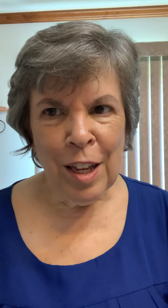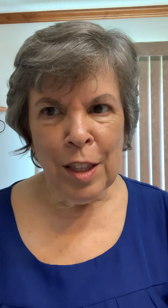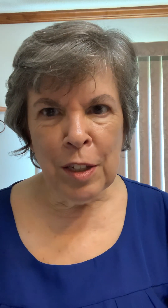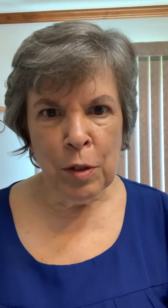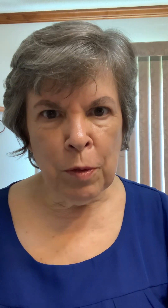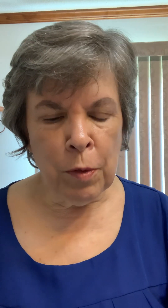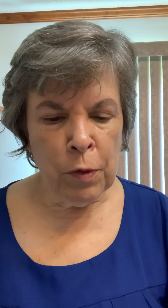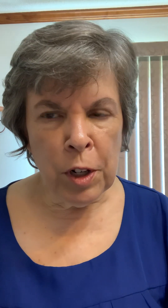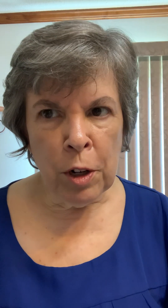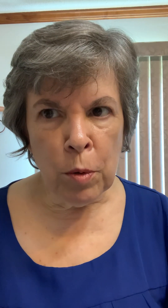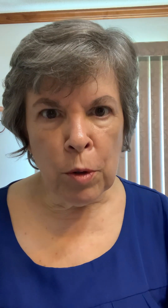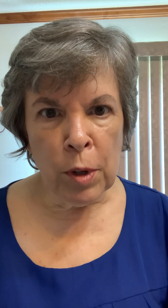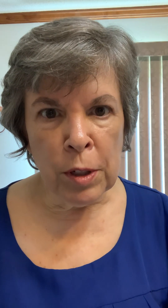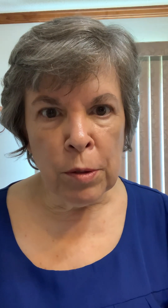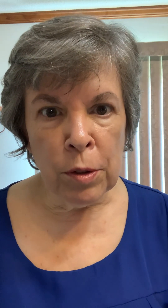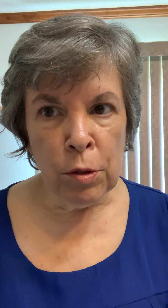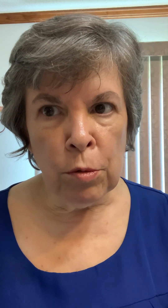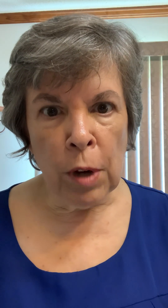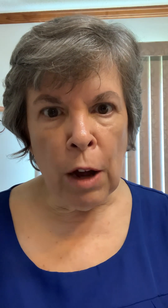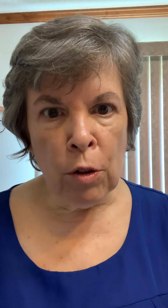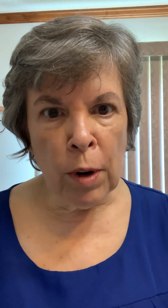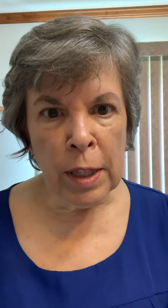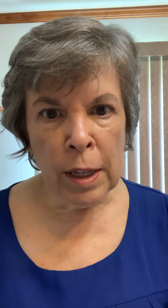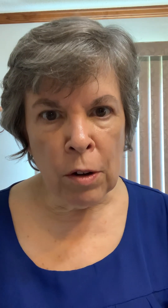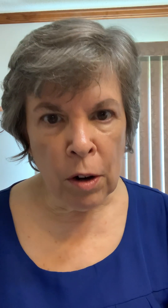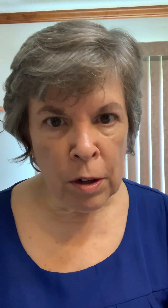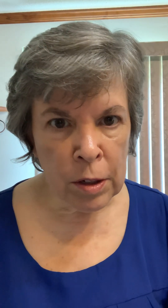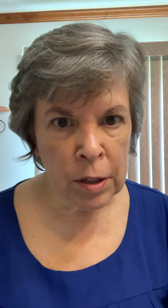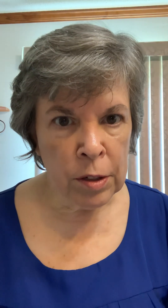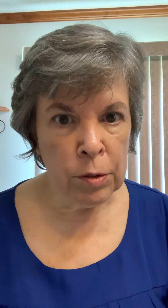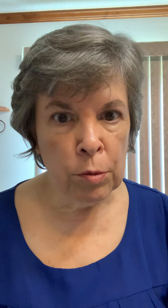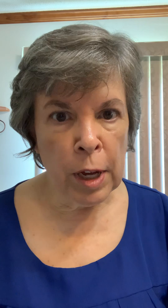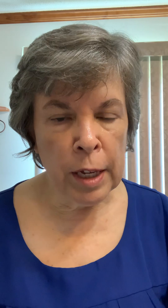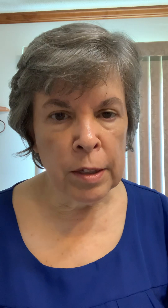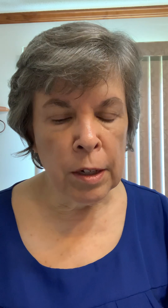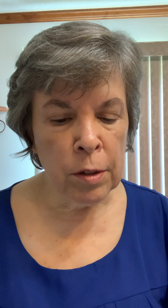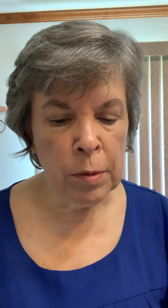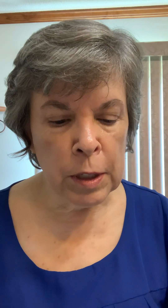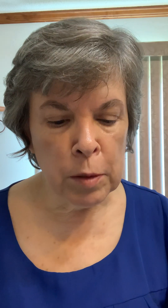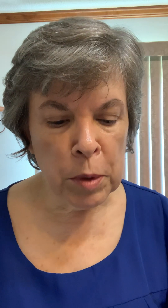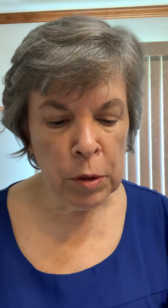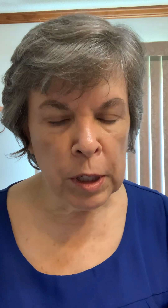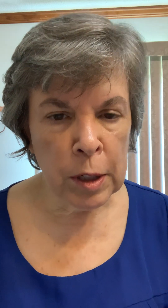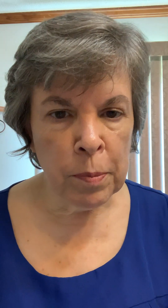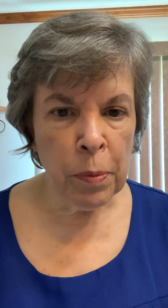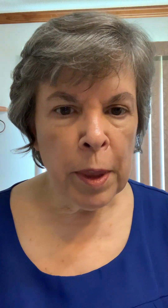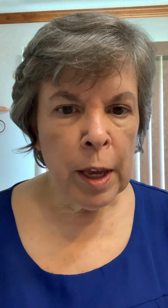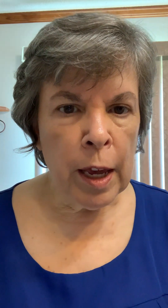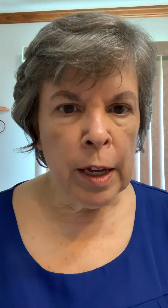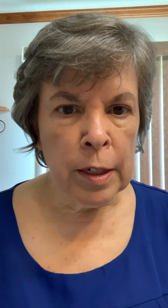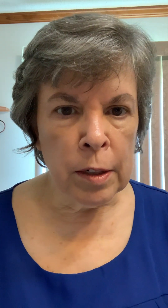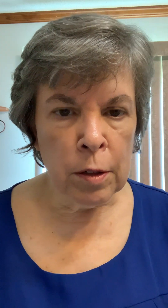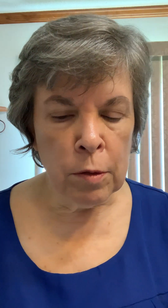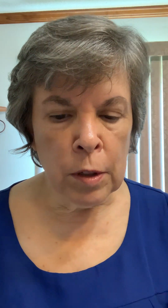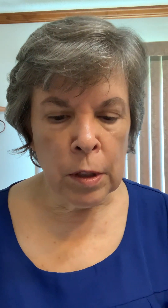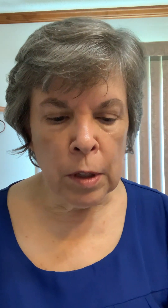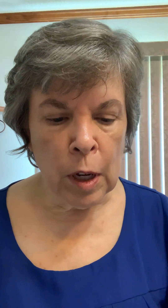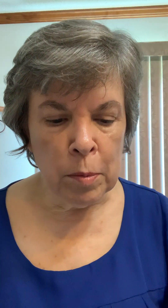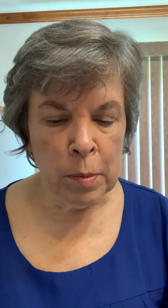In this video, we're going to do How Great Thou Art to ASL in music. And